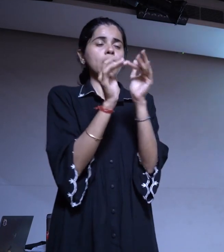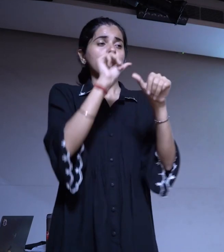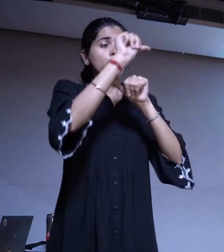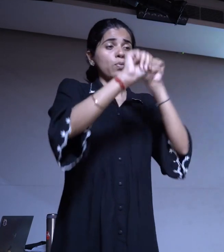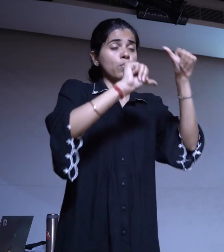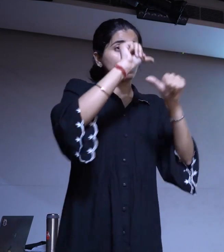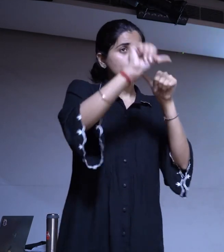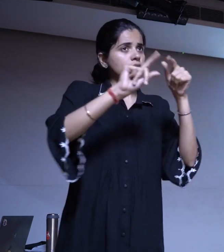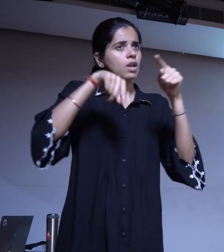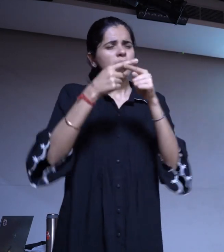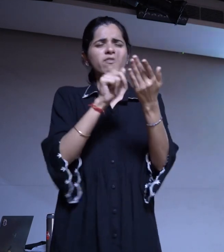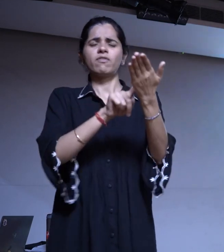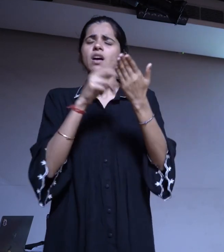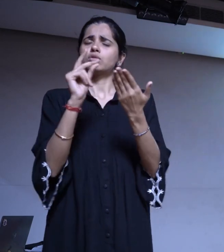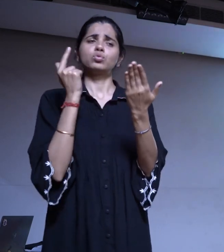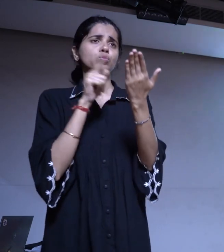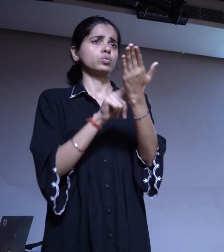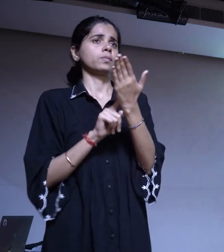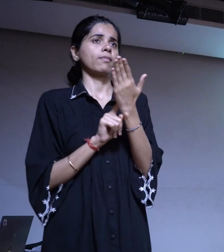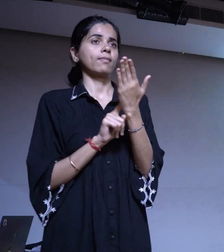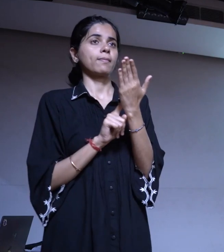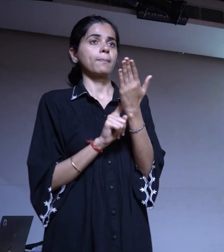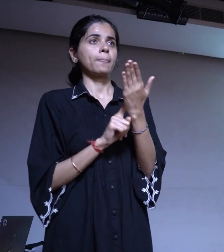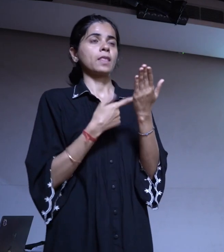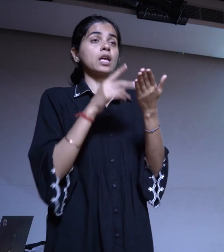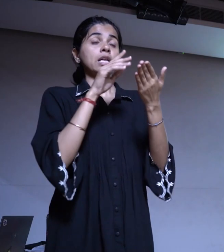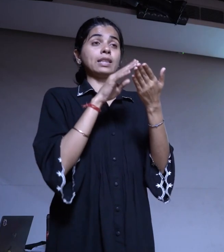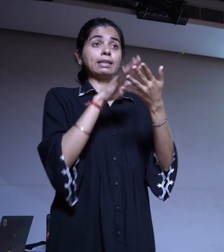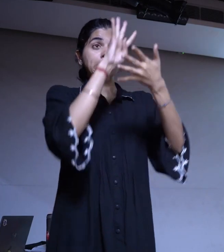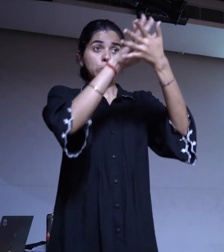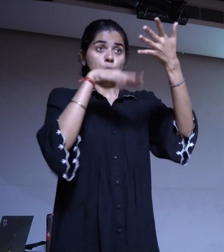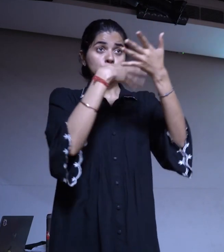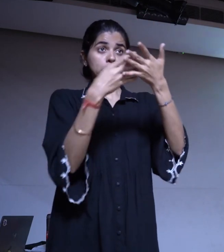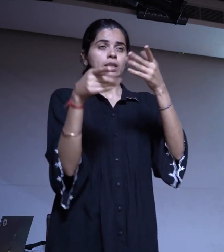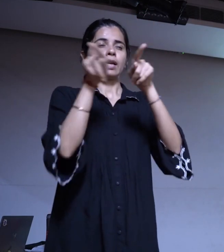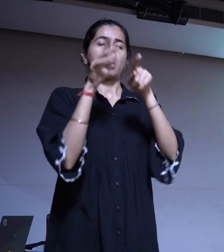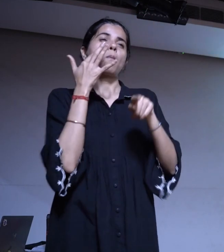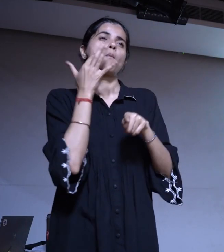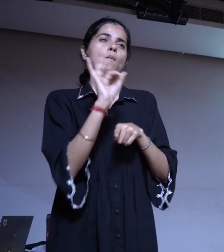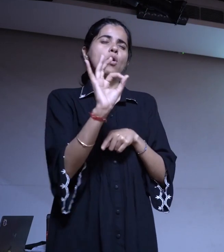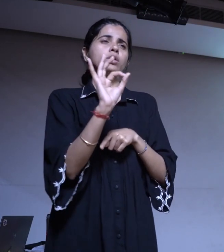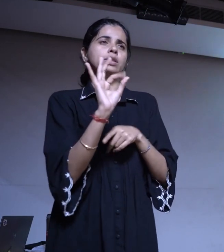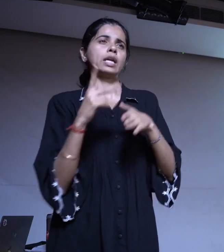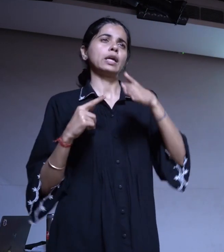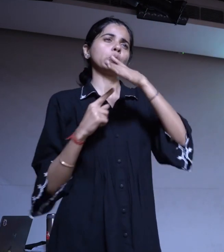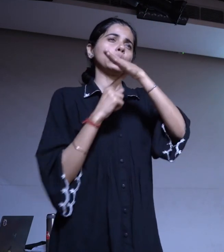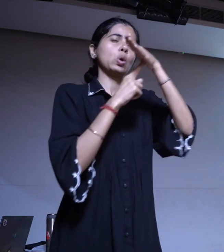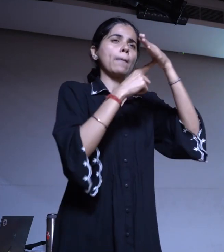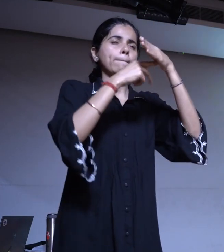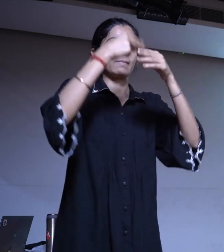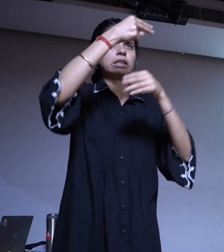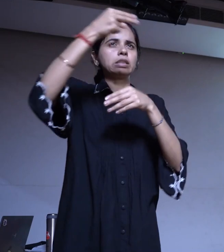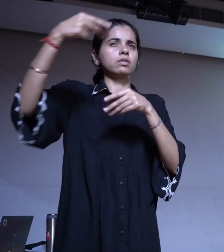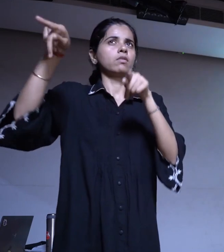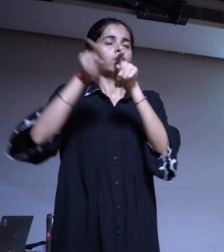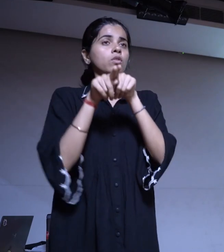processing happens right away okay so these are the domains that we've gone through these are the same domains that I've talked about earlier